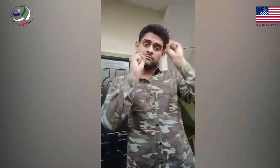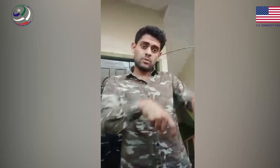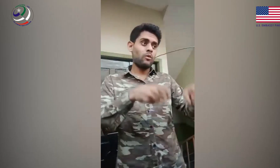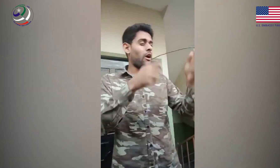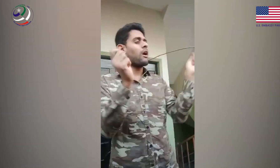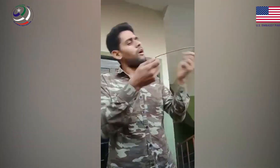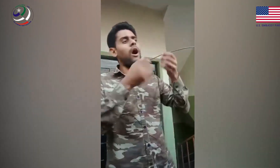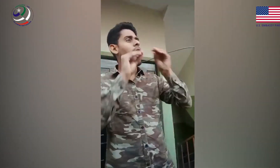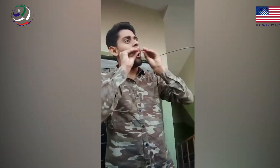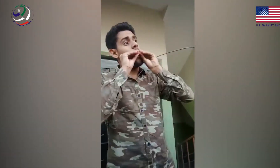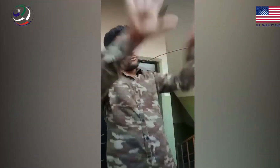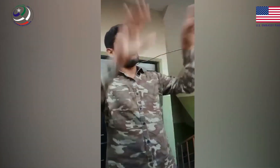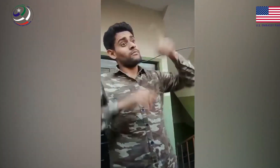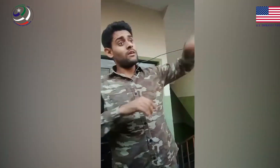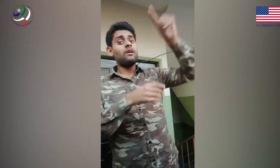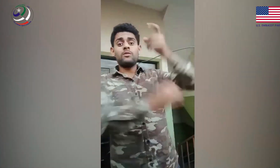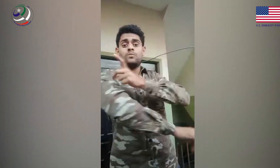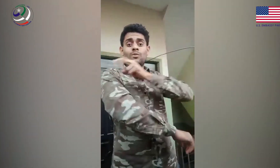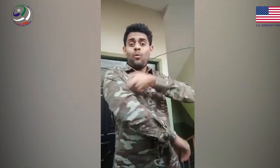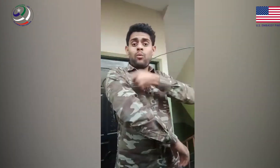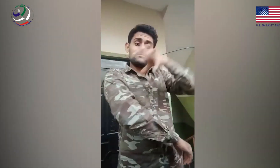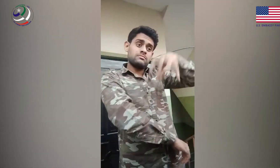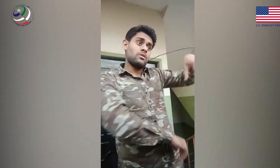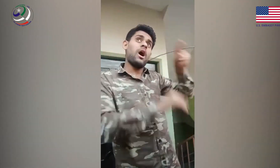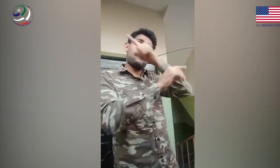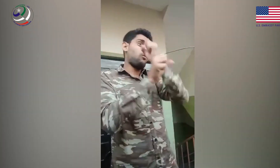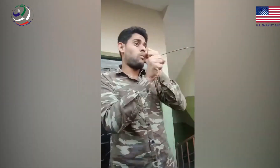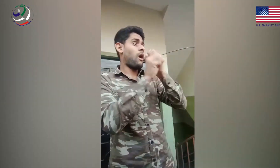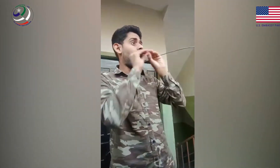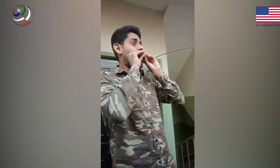the hospitals and other public places and have interpreters there.